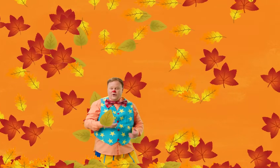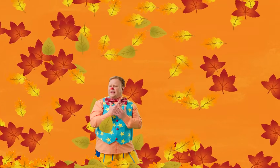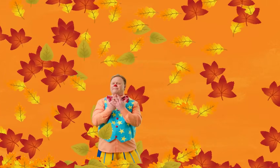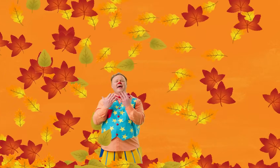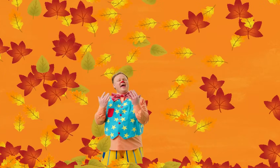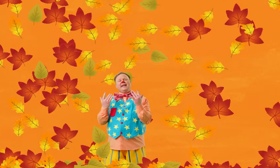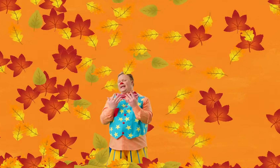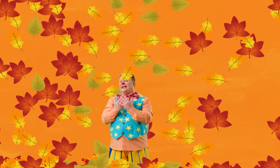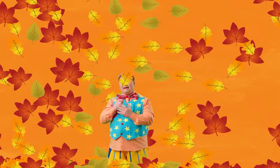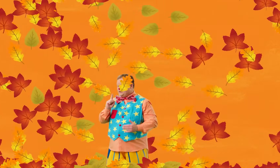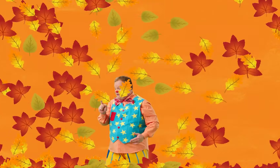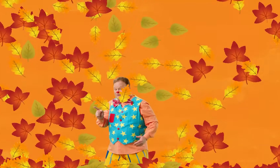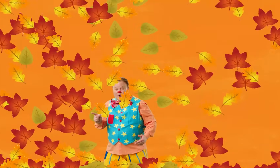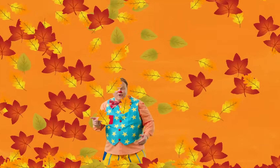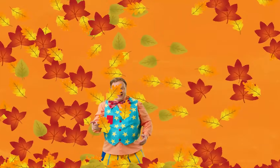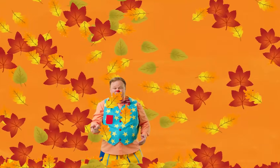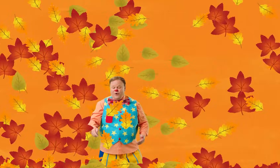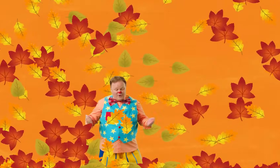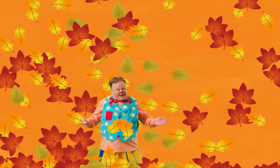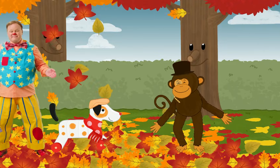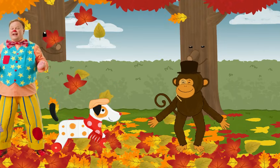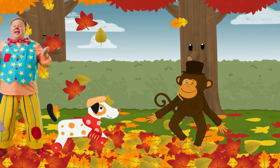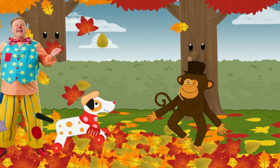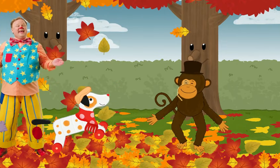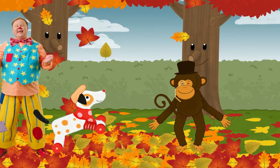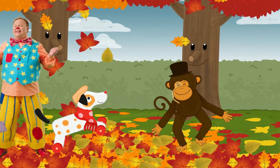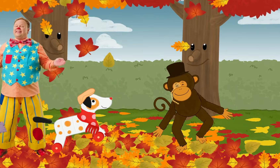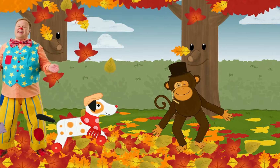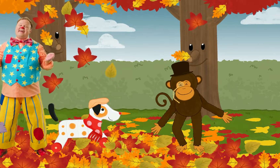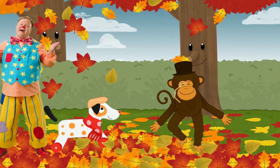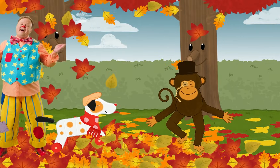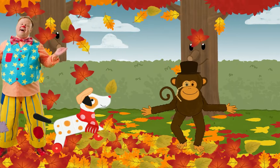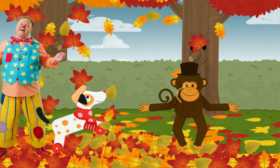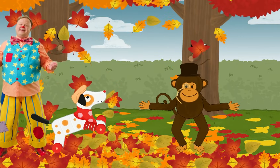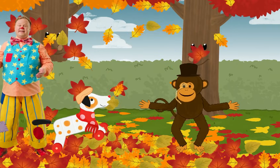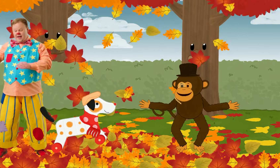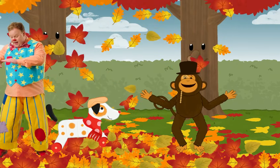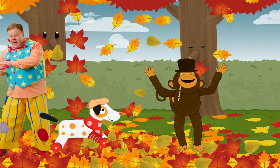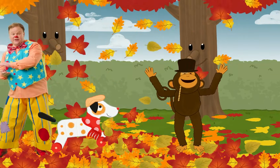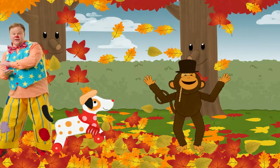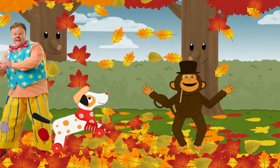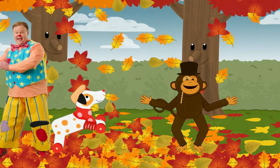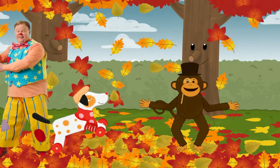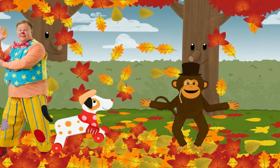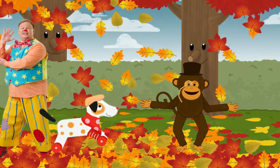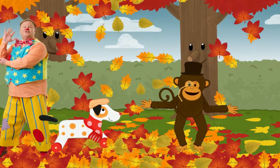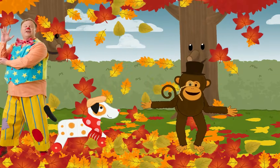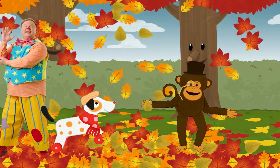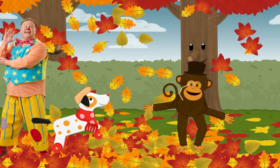falling, many leaves are falling, falling, playing in a garden underneath the